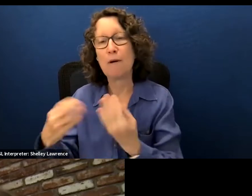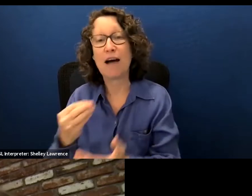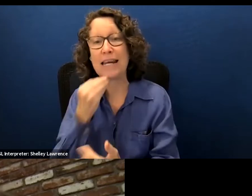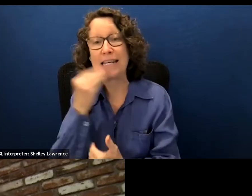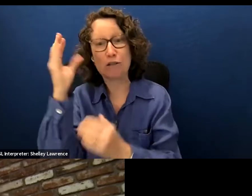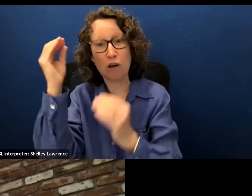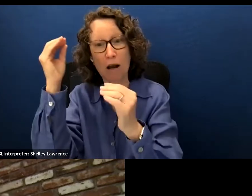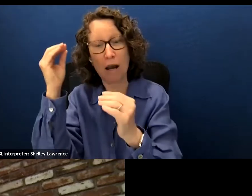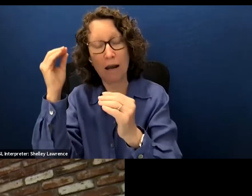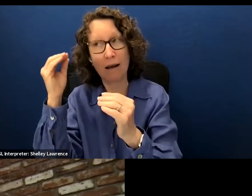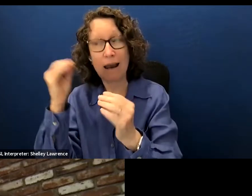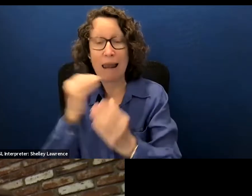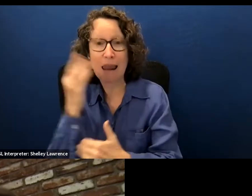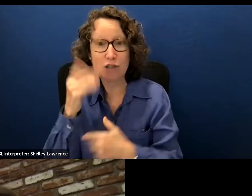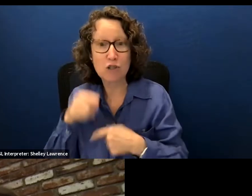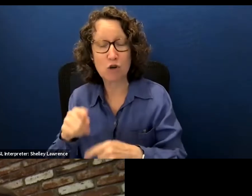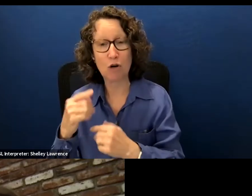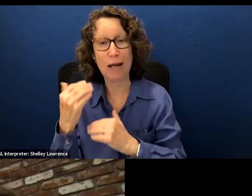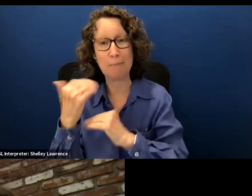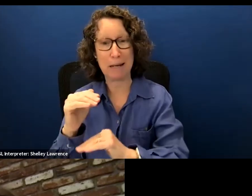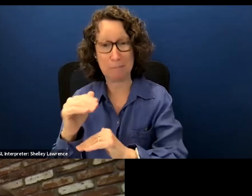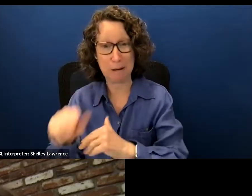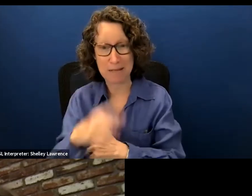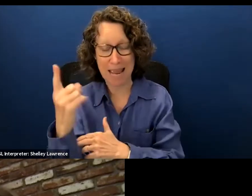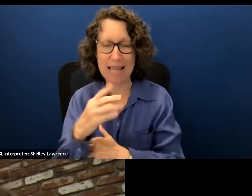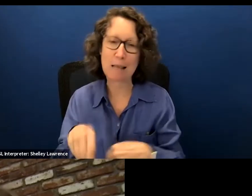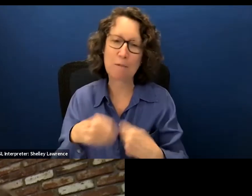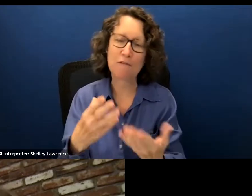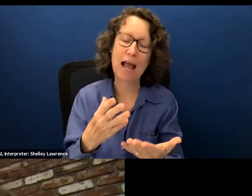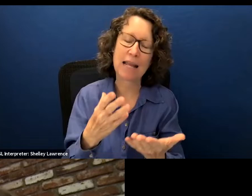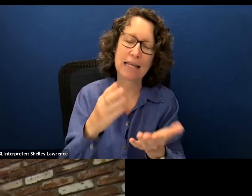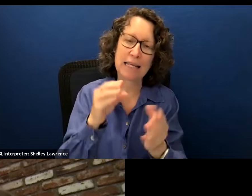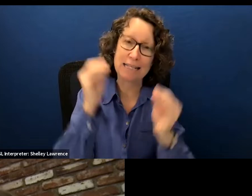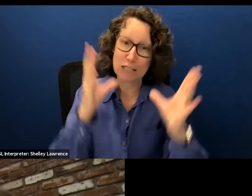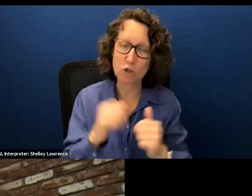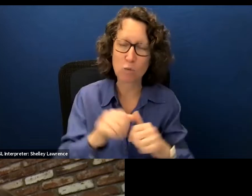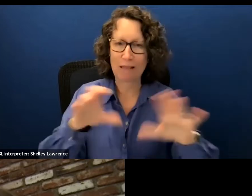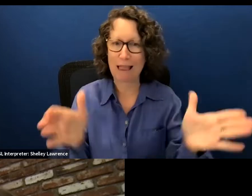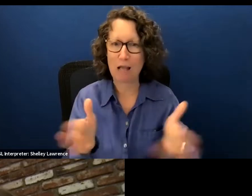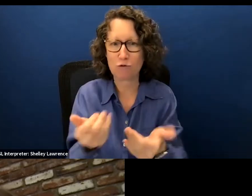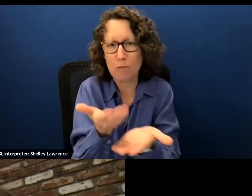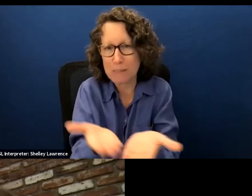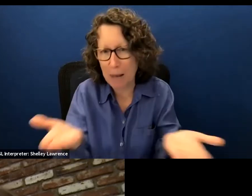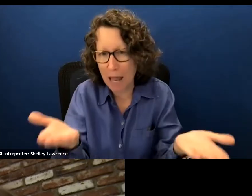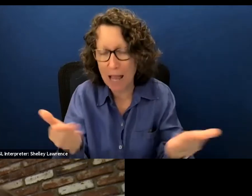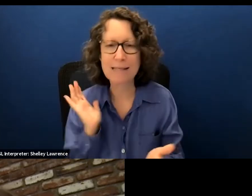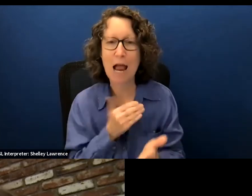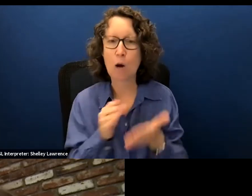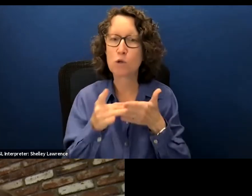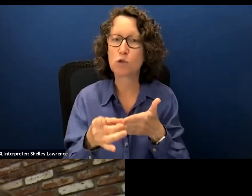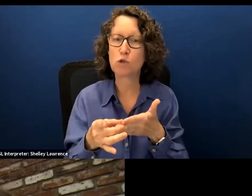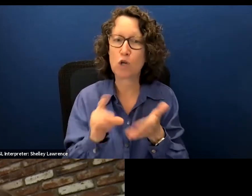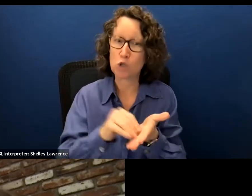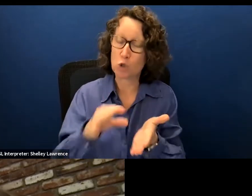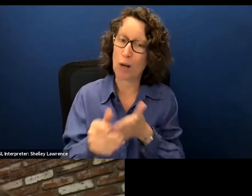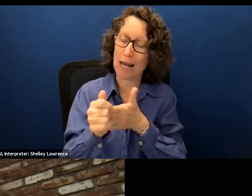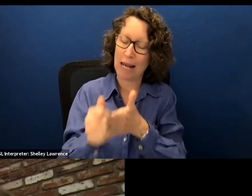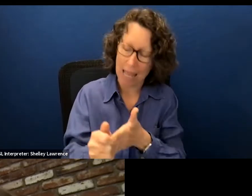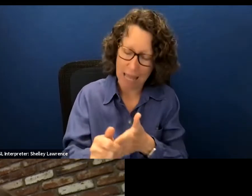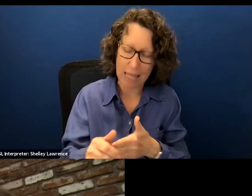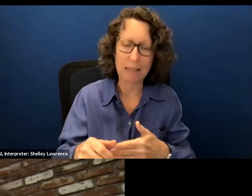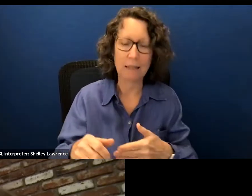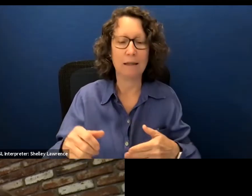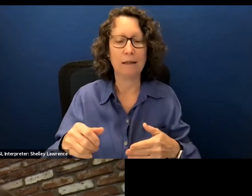lunches during minimum days, and providing teachers with classroom supplies. Our student-led ASB plans fun